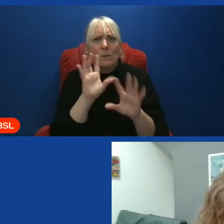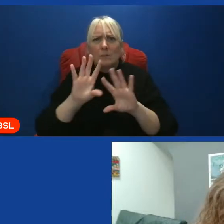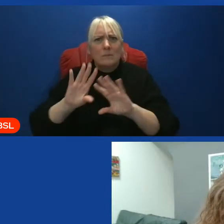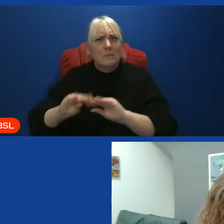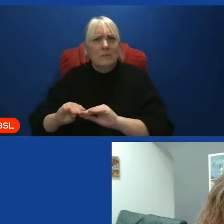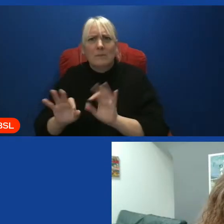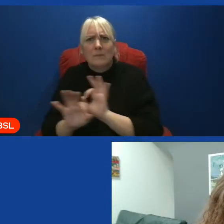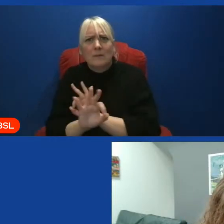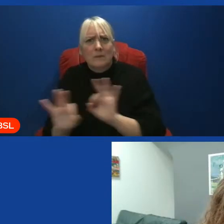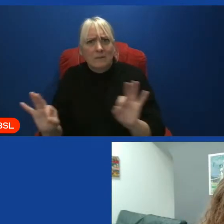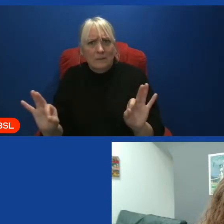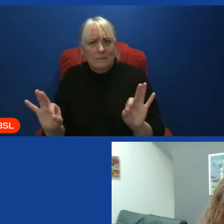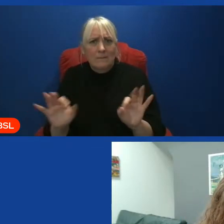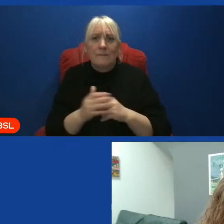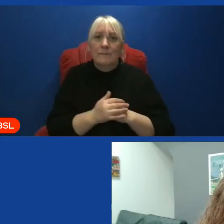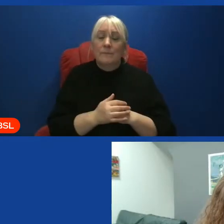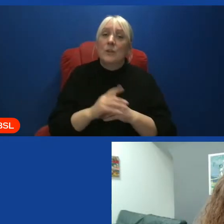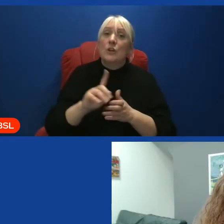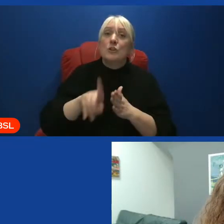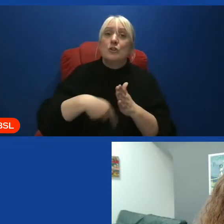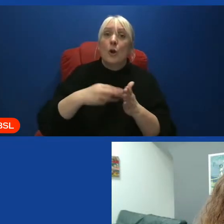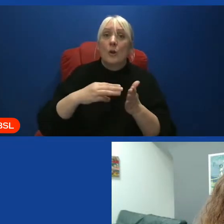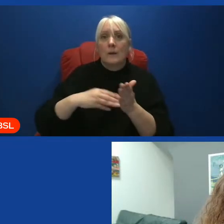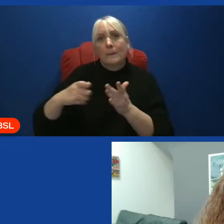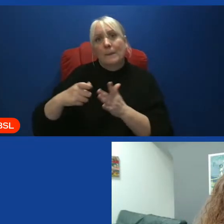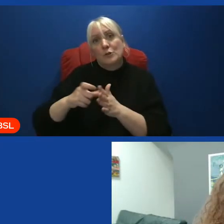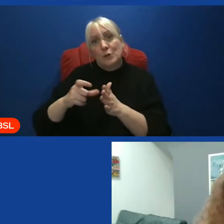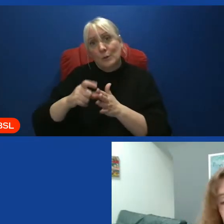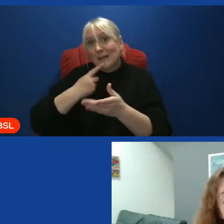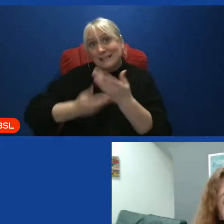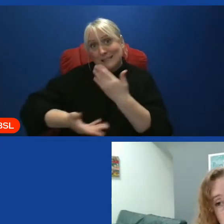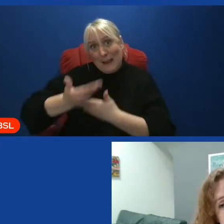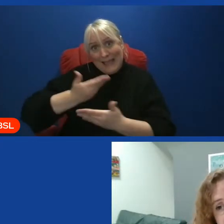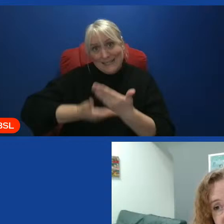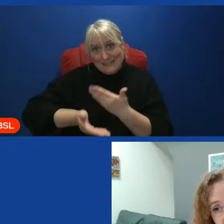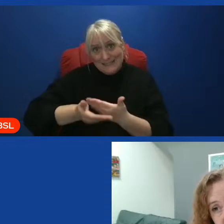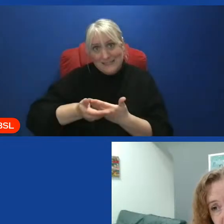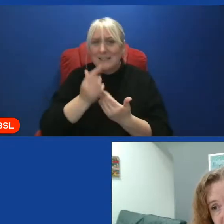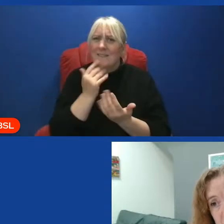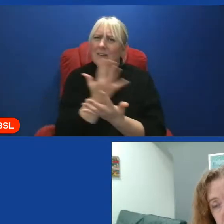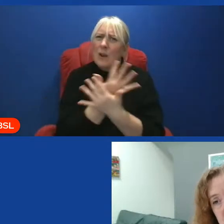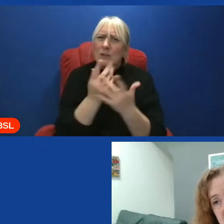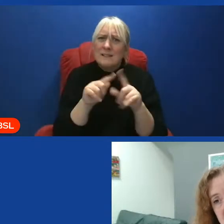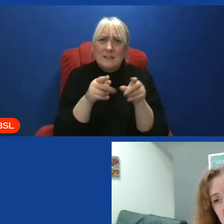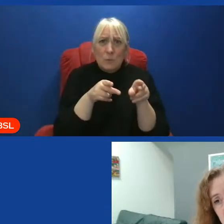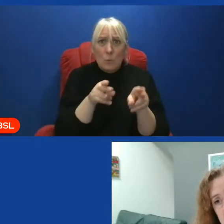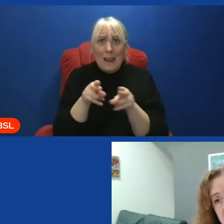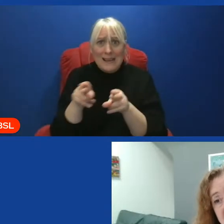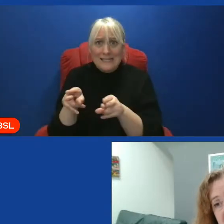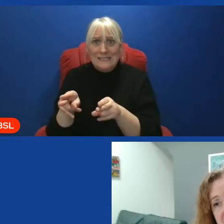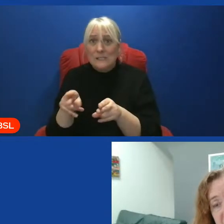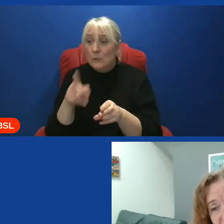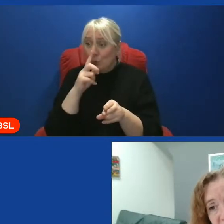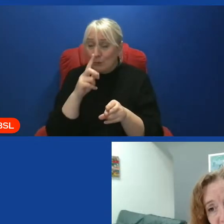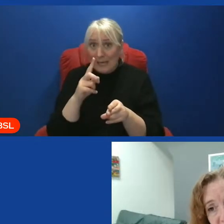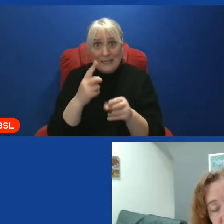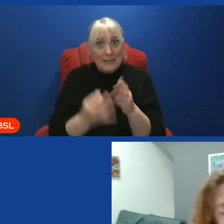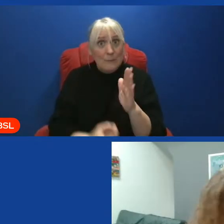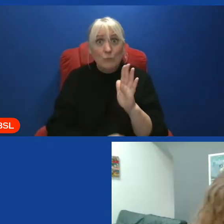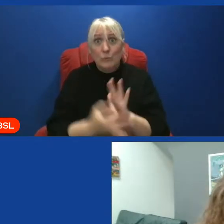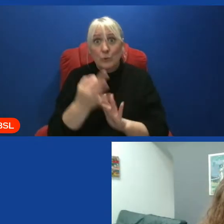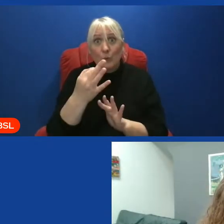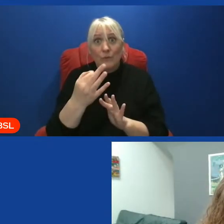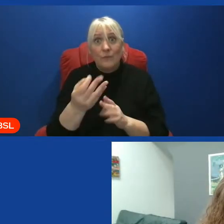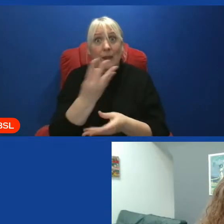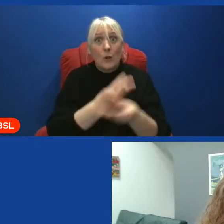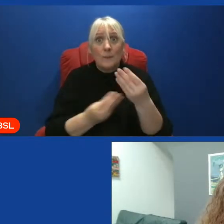articulately explained, there are lots of ways that you can boost the economy: a fair taxation